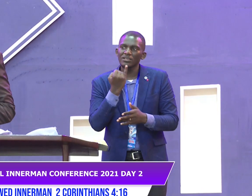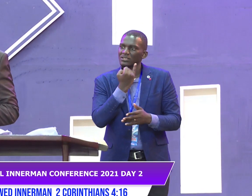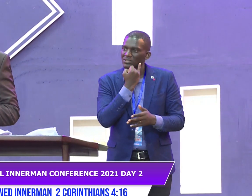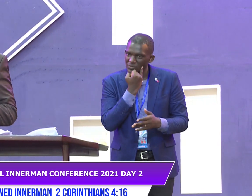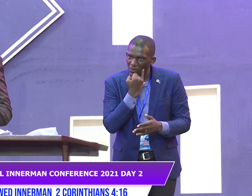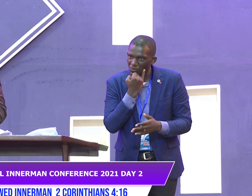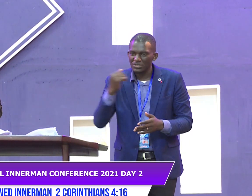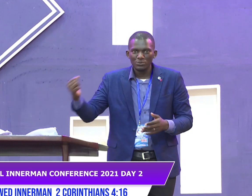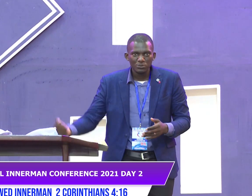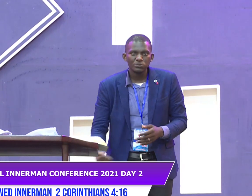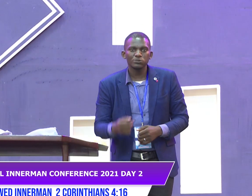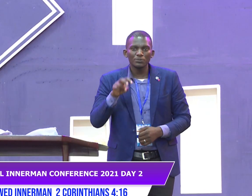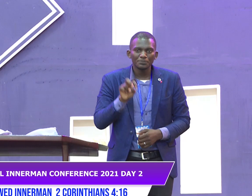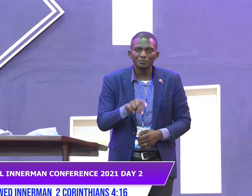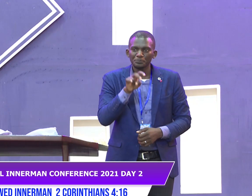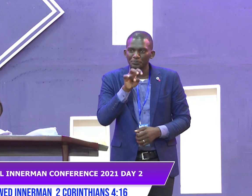you have washed your clothes,